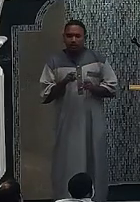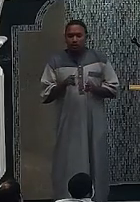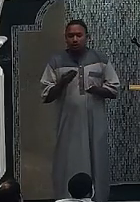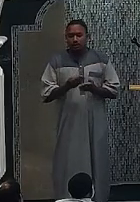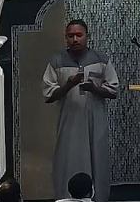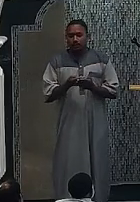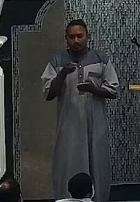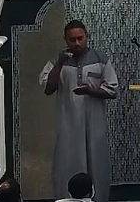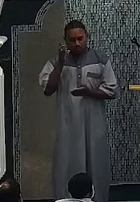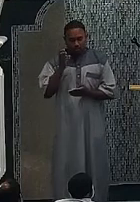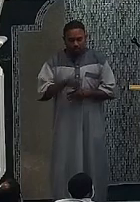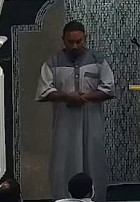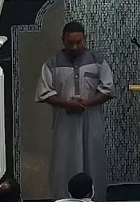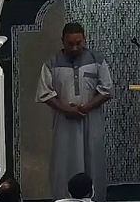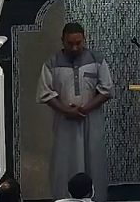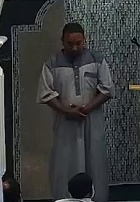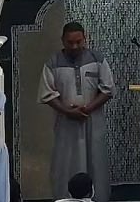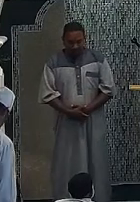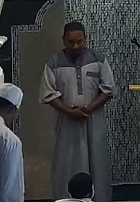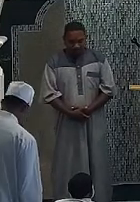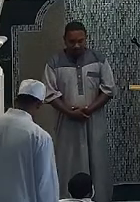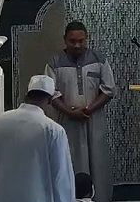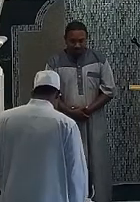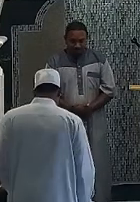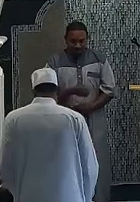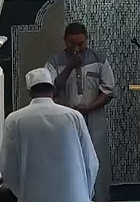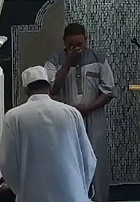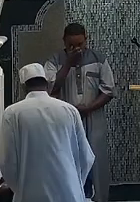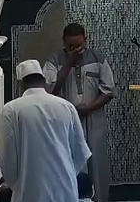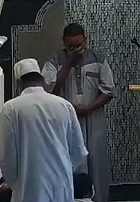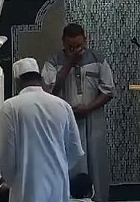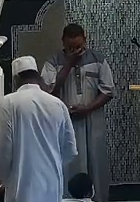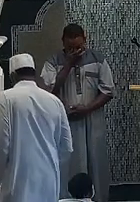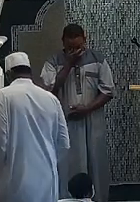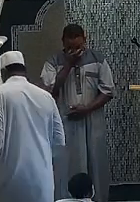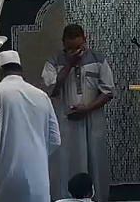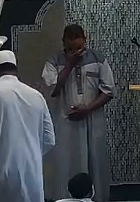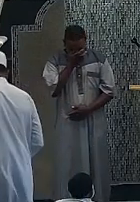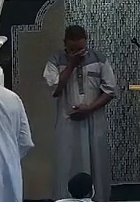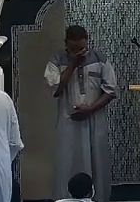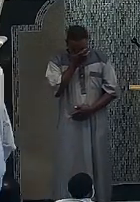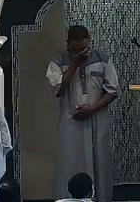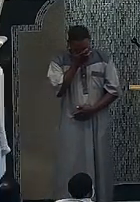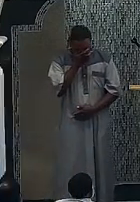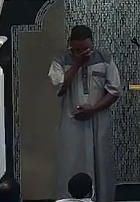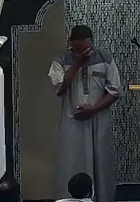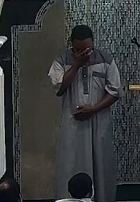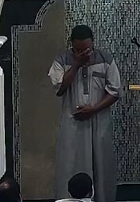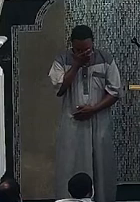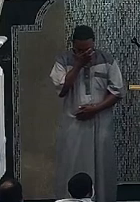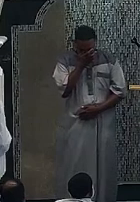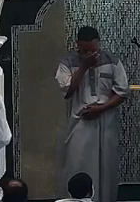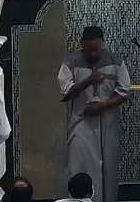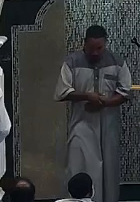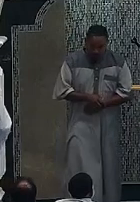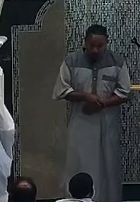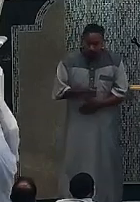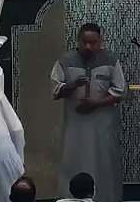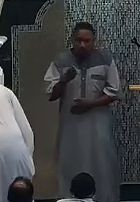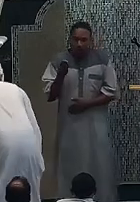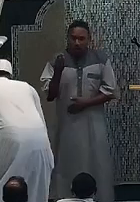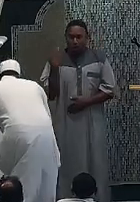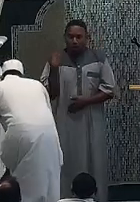So we started the Montessori school in July last year, and we intend, inshallah,